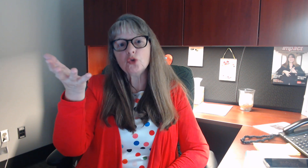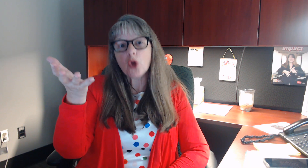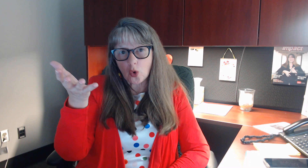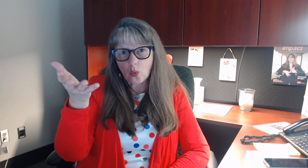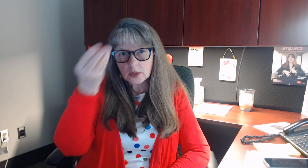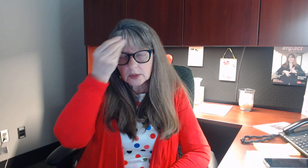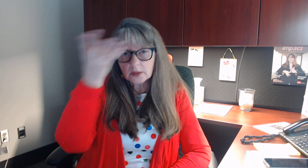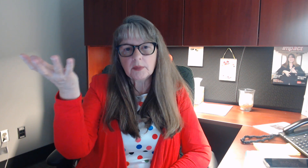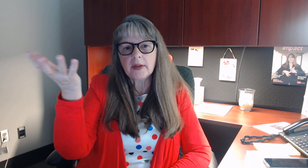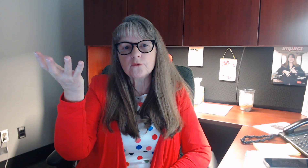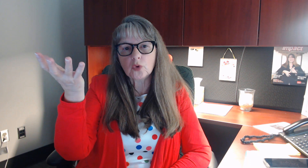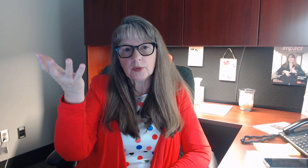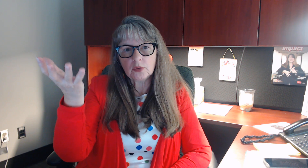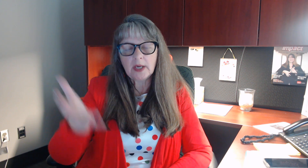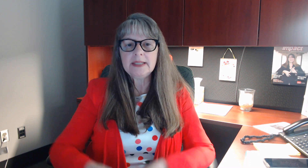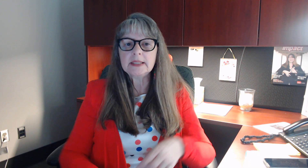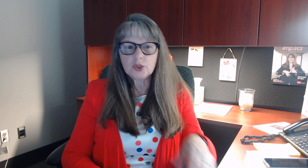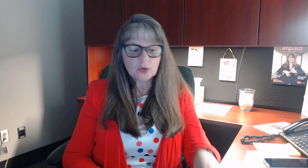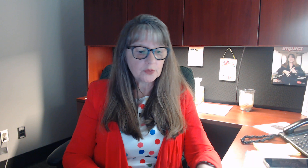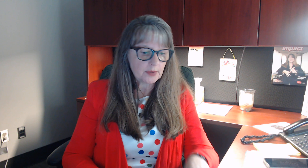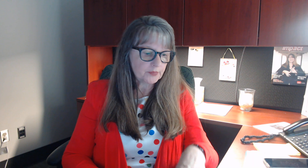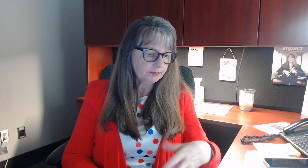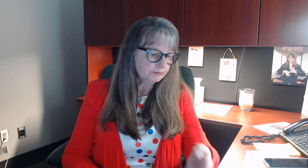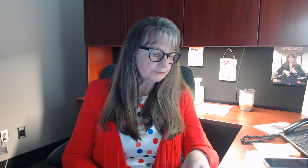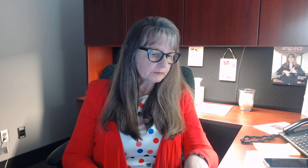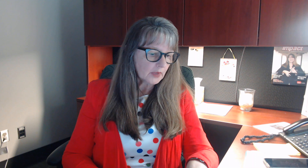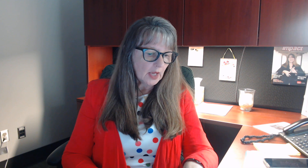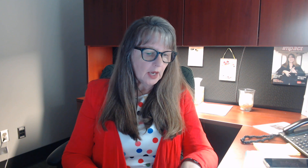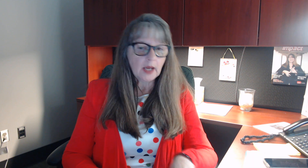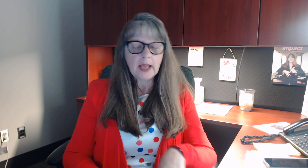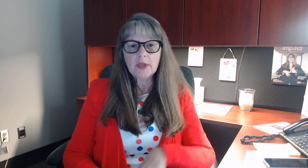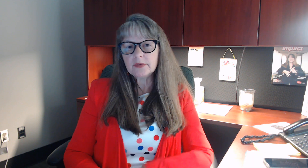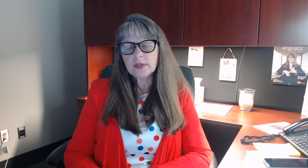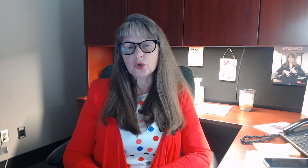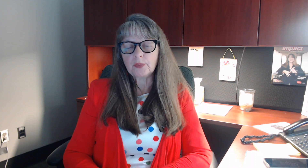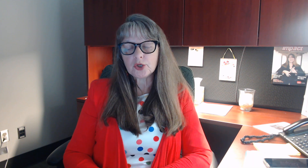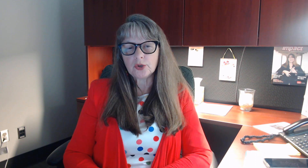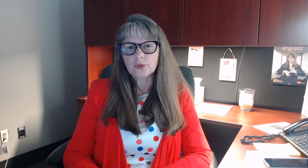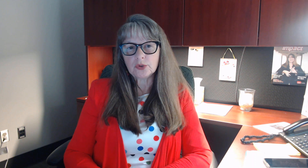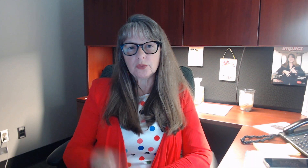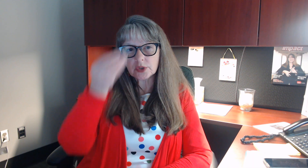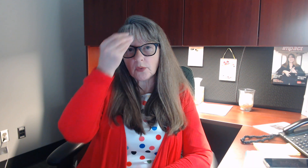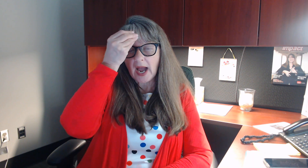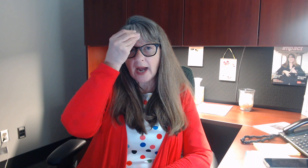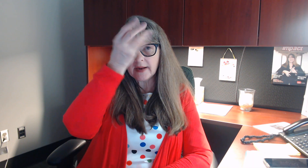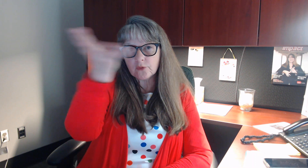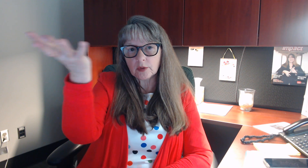know. I'm going to inform you. I need to let you know something. And this directional too. So I inform